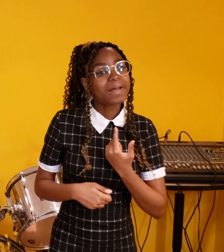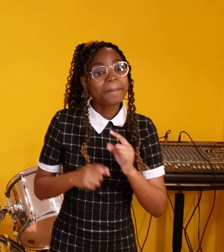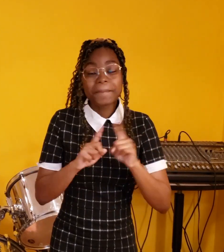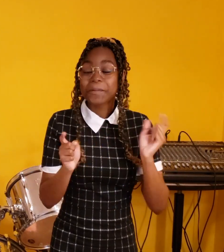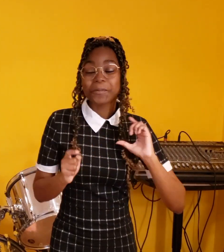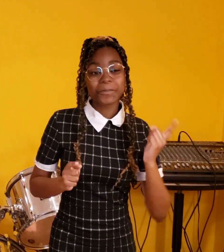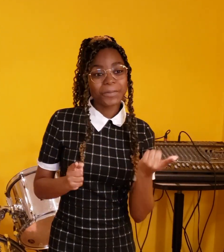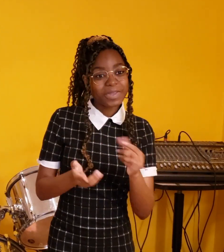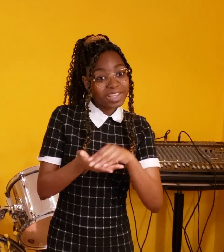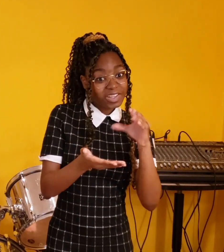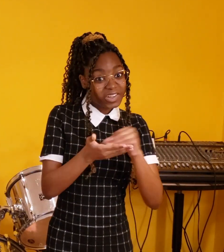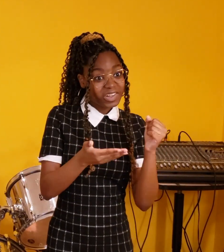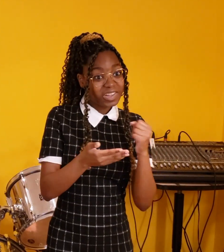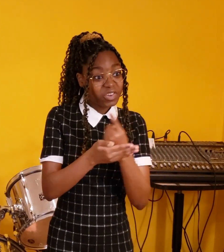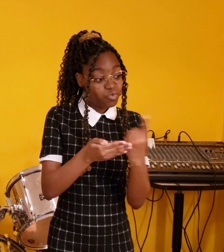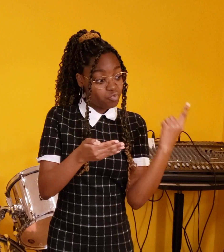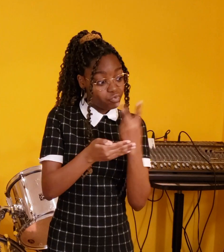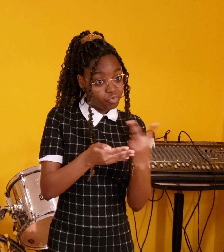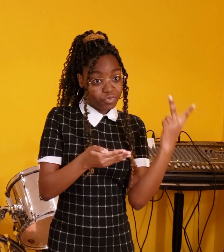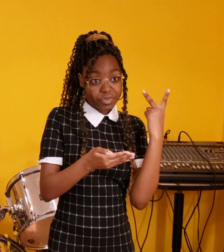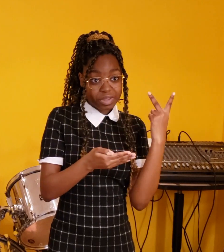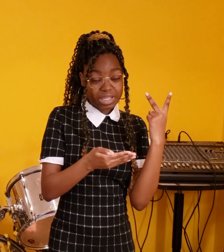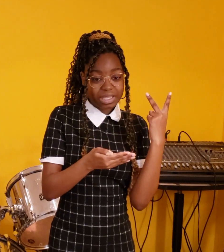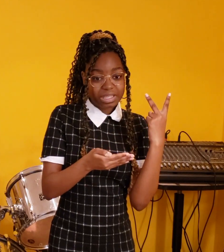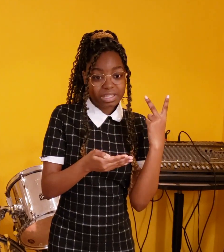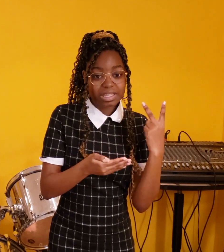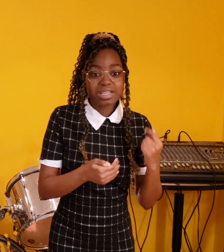what we can see right here, Ephesians 1:3-5,